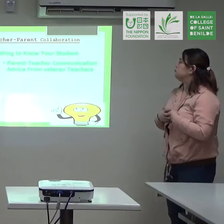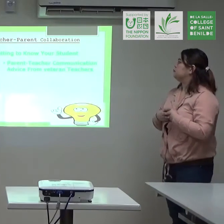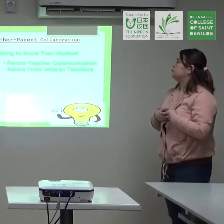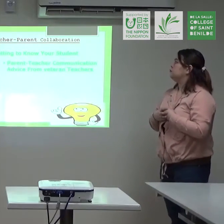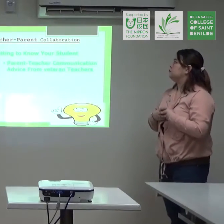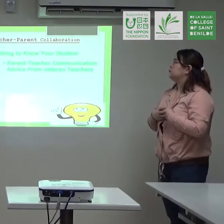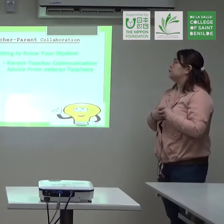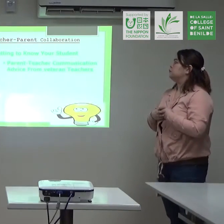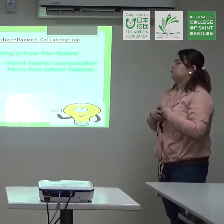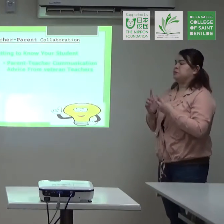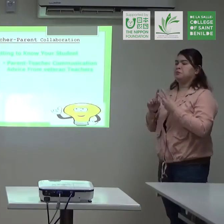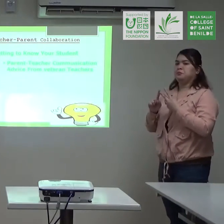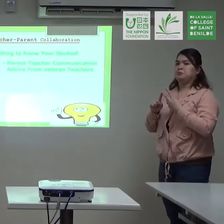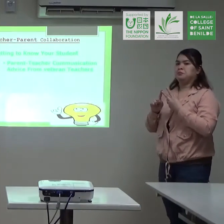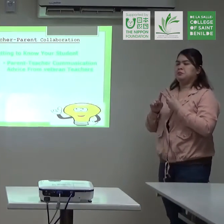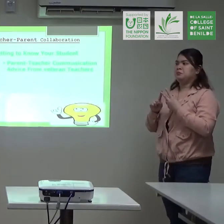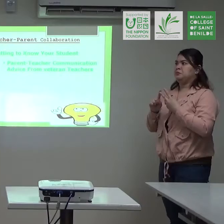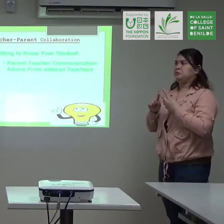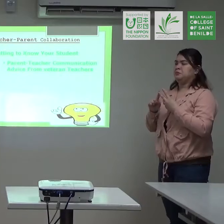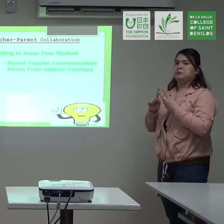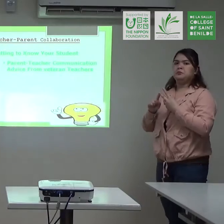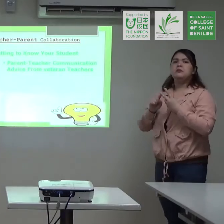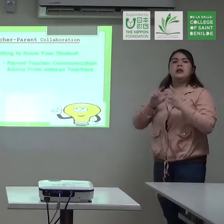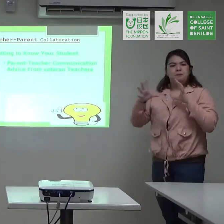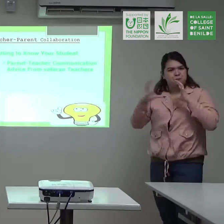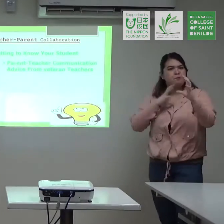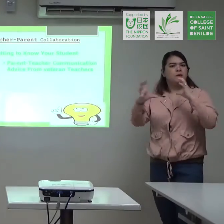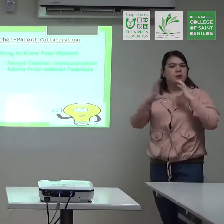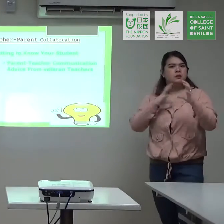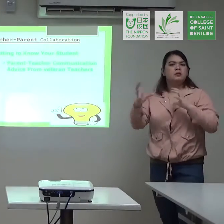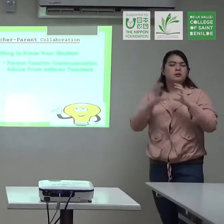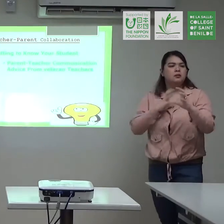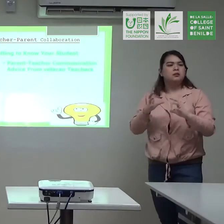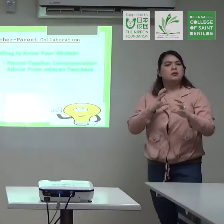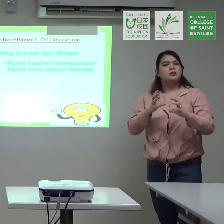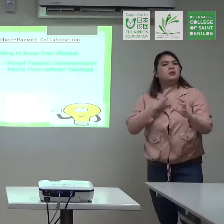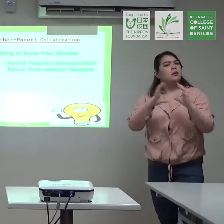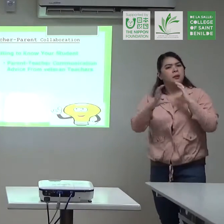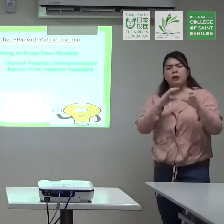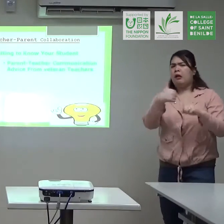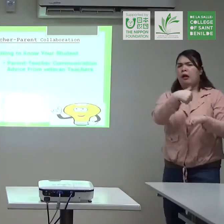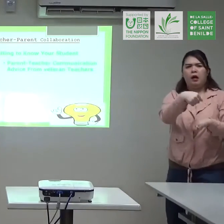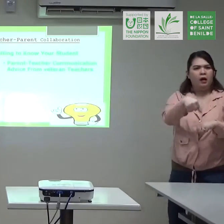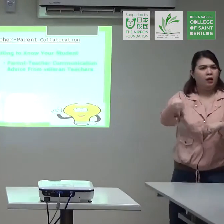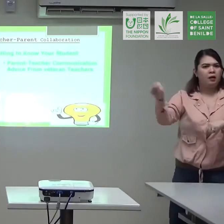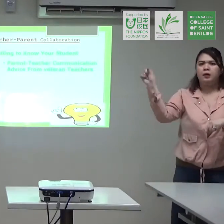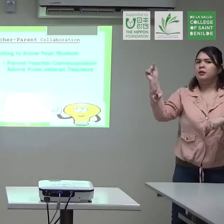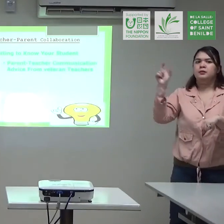Parent-teacher communication. Communicate, communicate, communicate in whatever